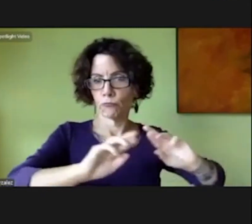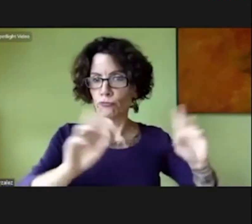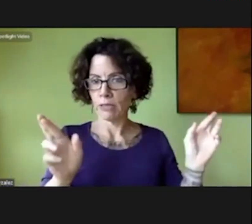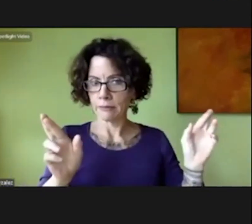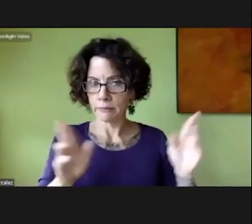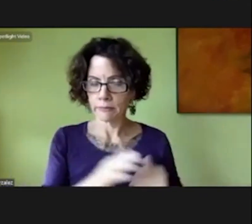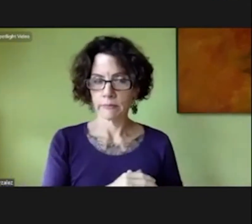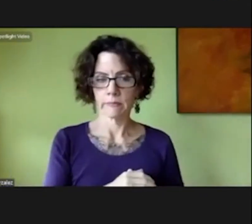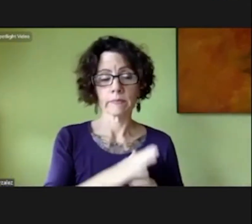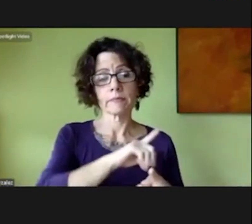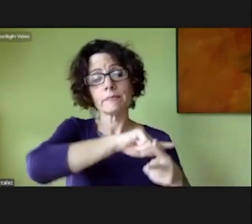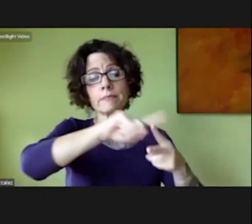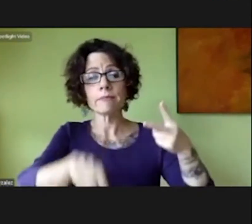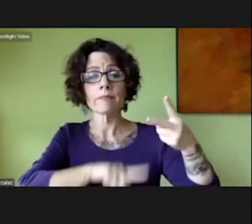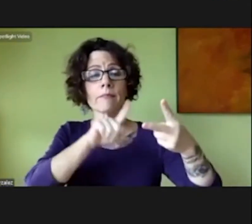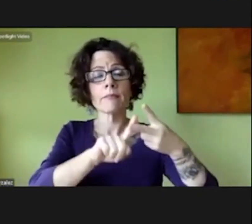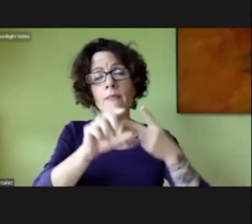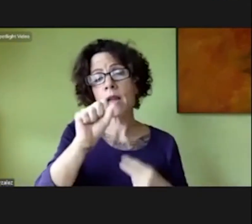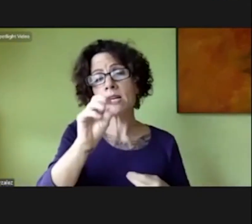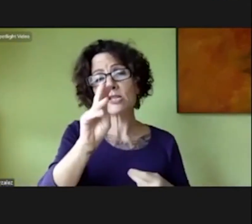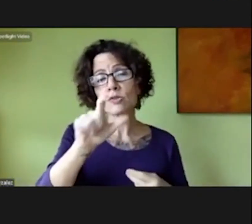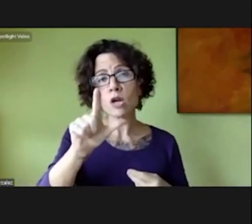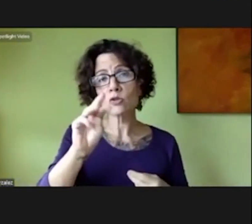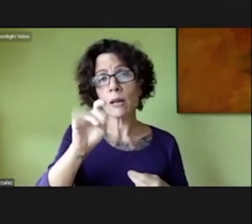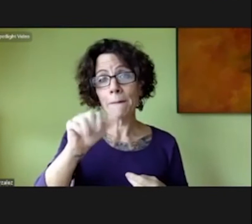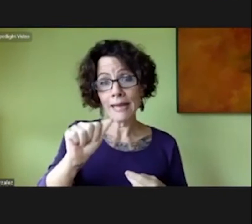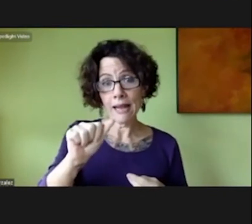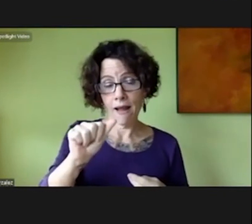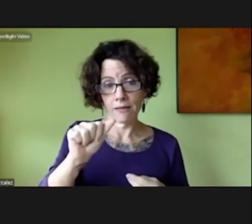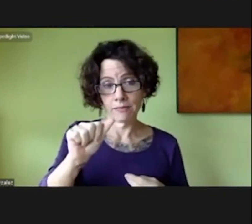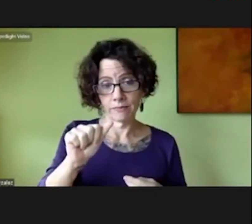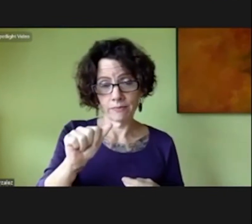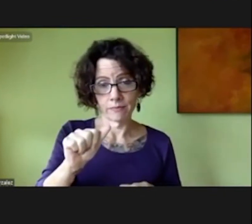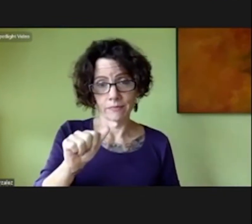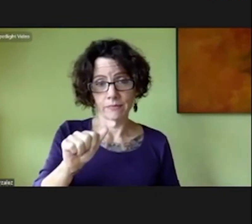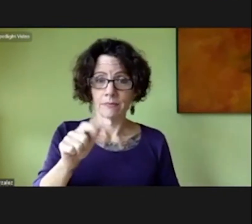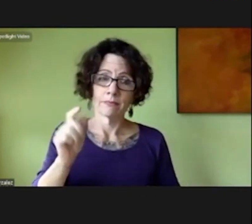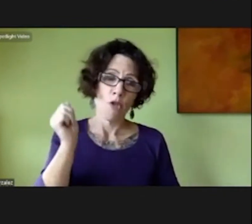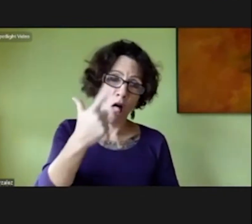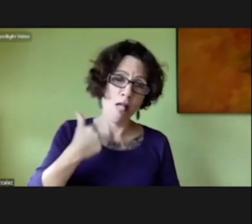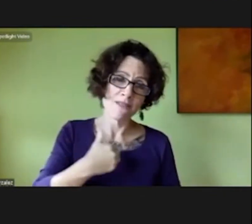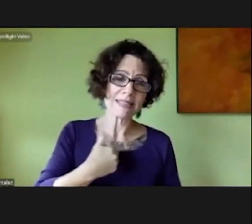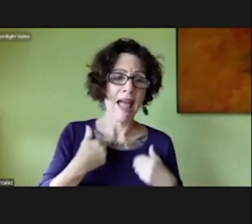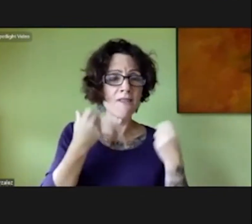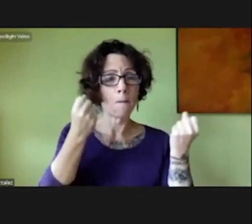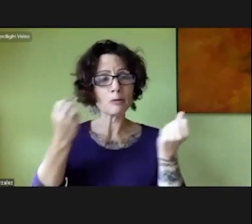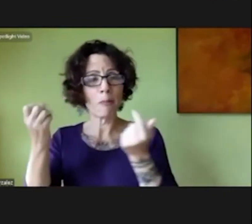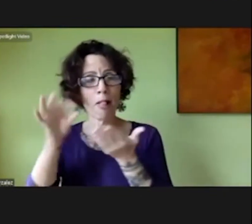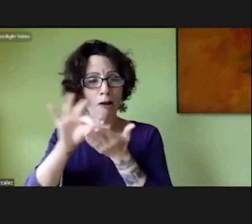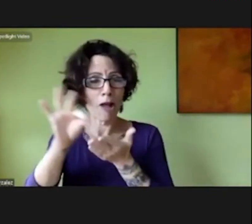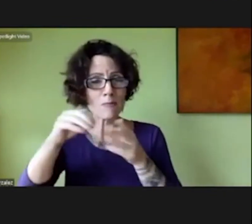copies included with all of your financial documents and that paperwork. Have it ready.